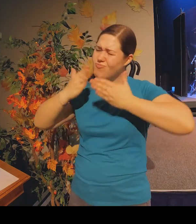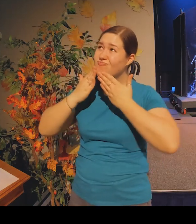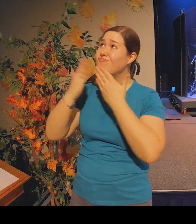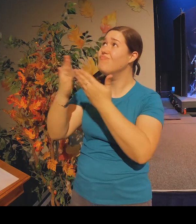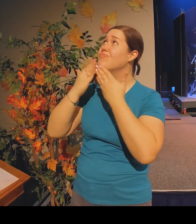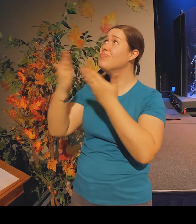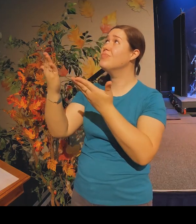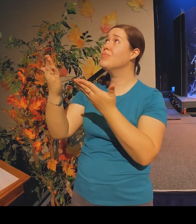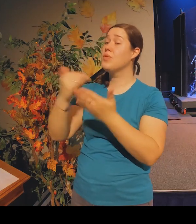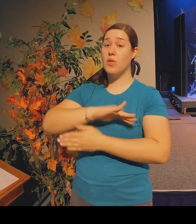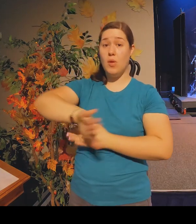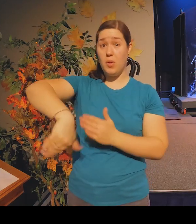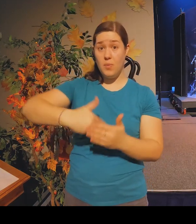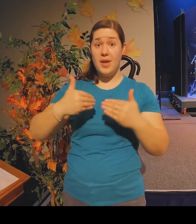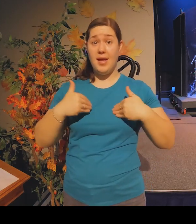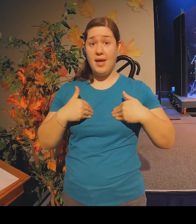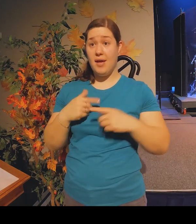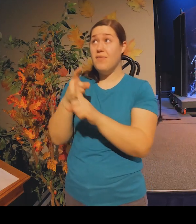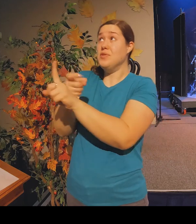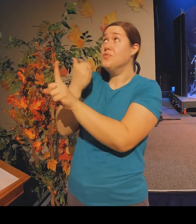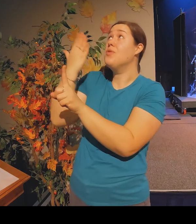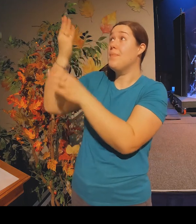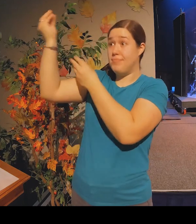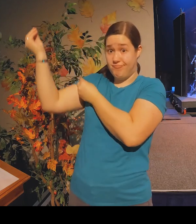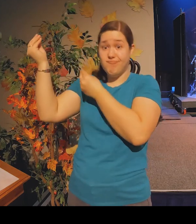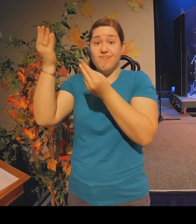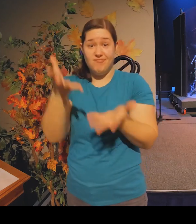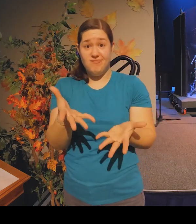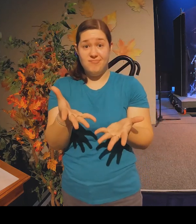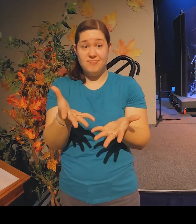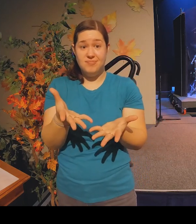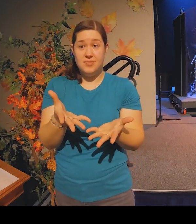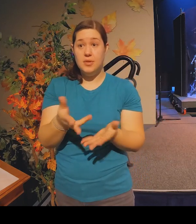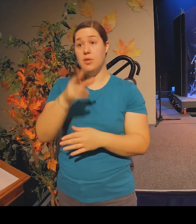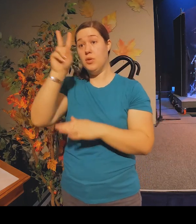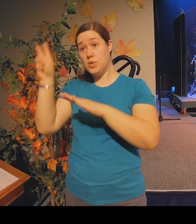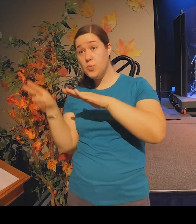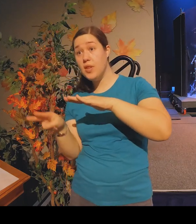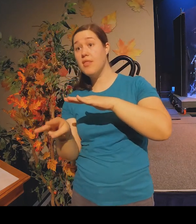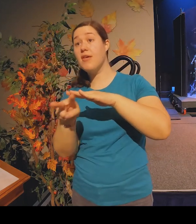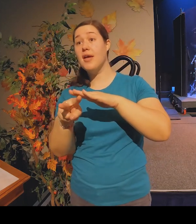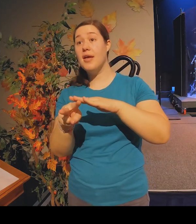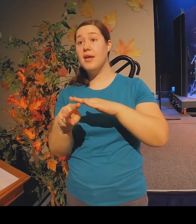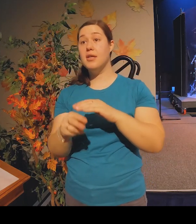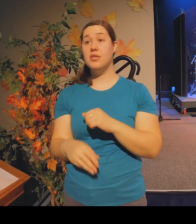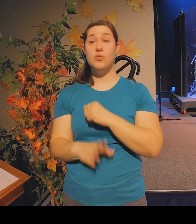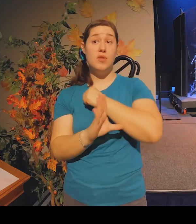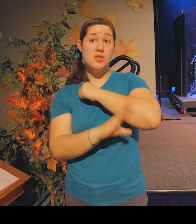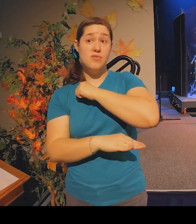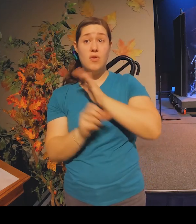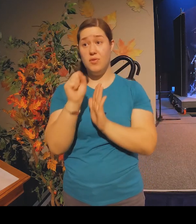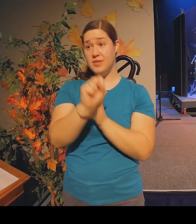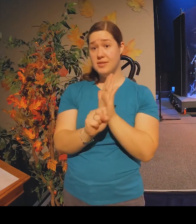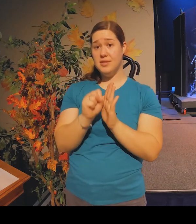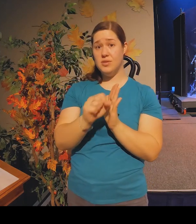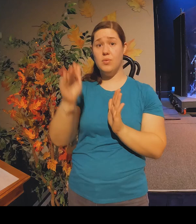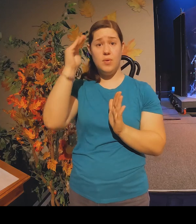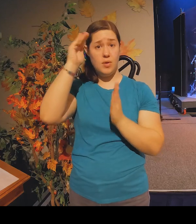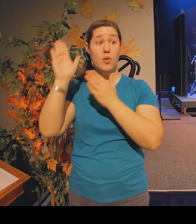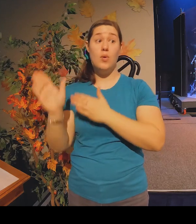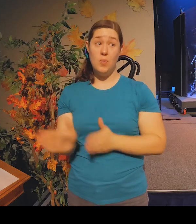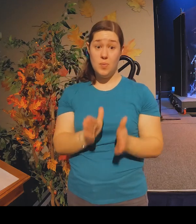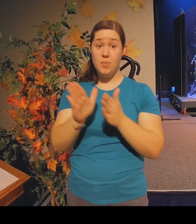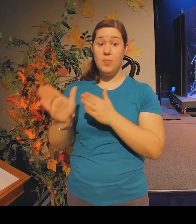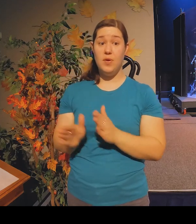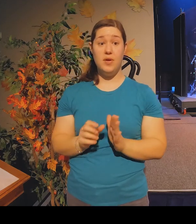we have, it all comes from God. And so as we look ahead into this fall season, we know we are preparing for that season when